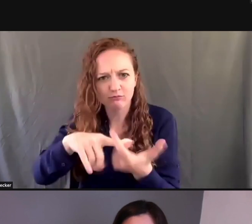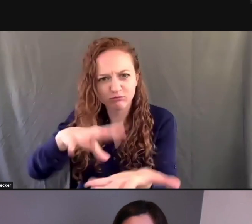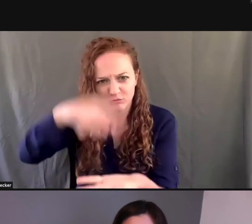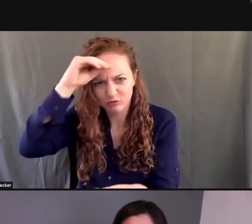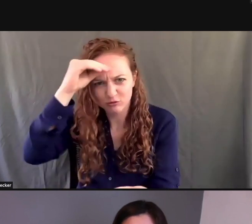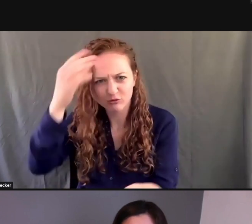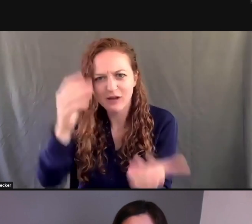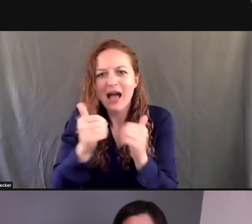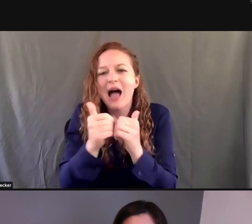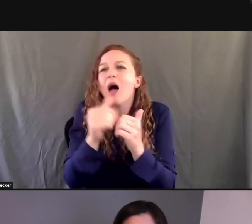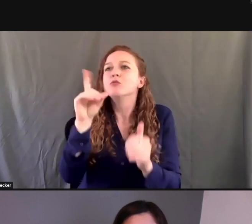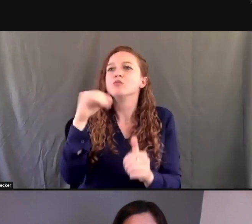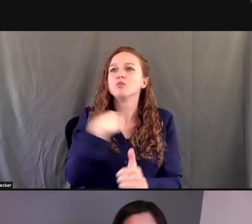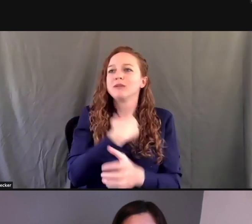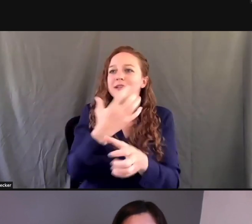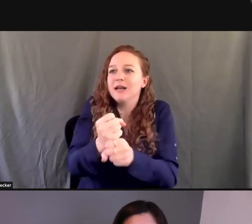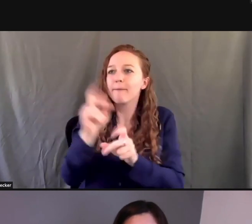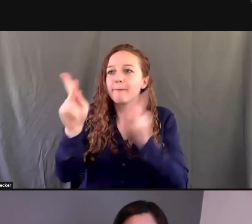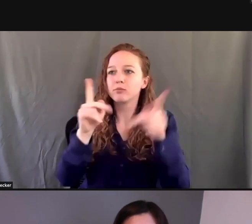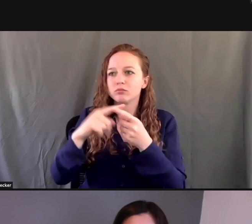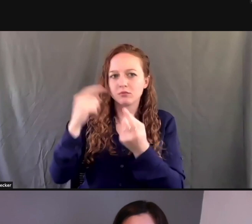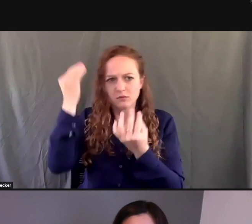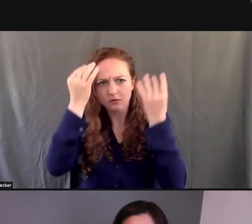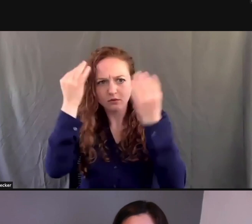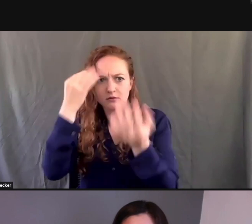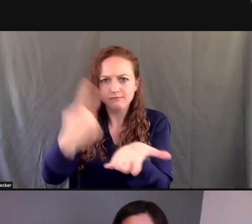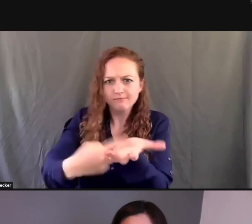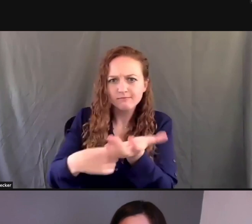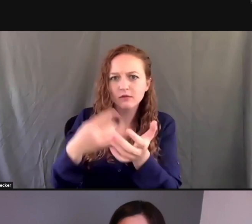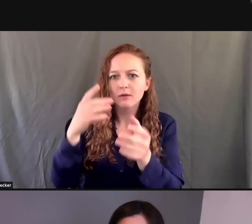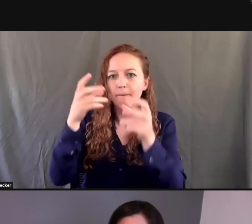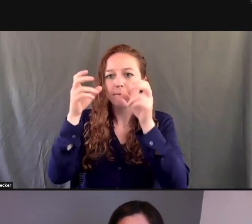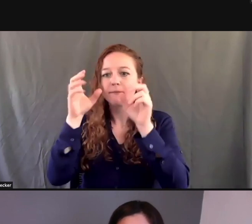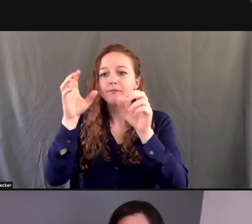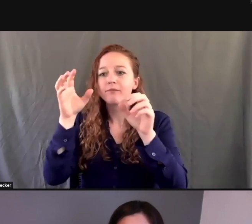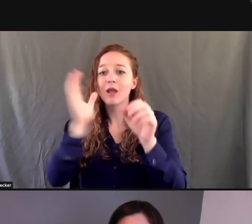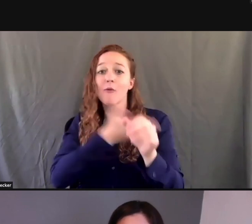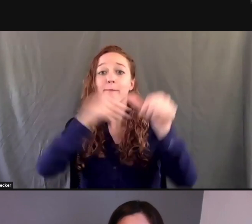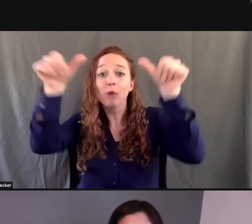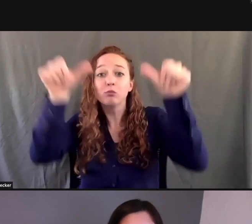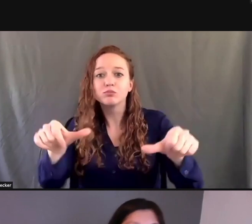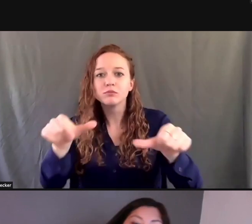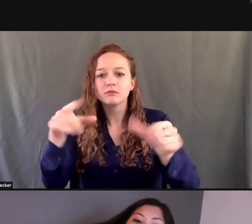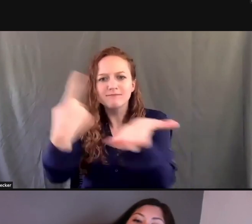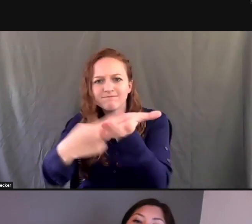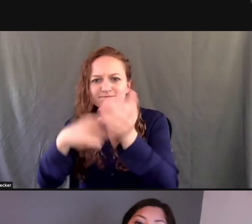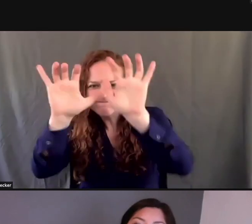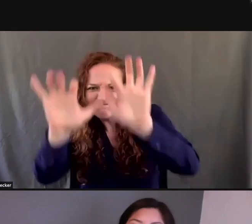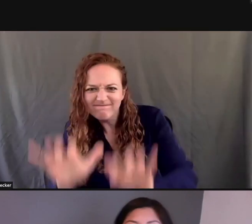for discussion, and we're just encouraging that people use ASL in these settings.